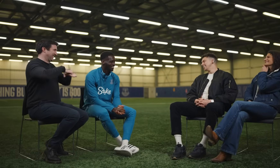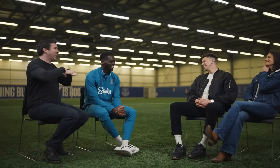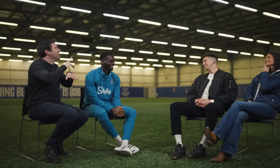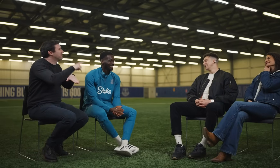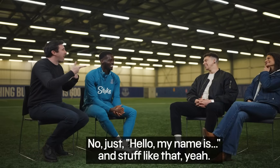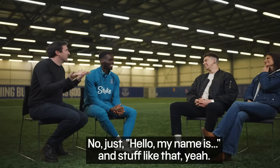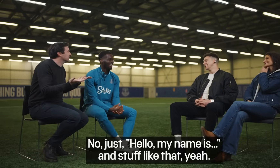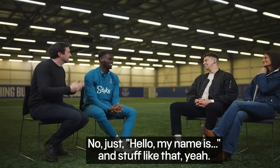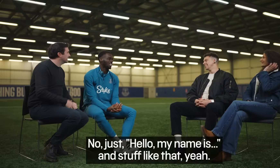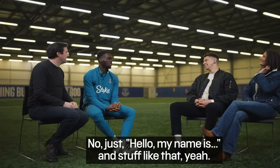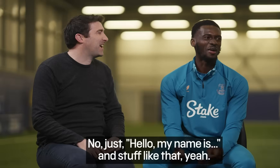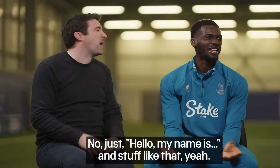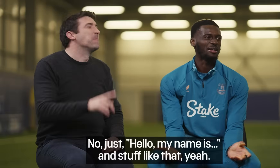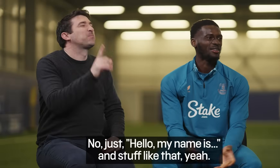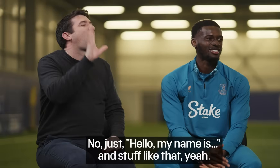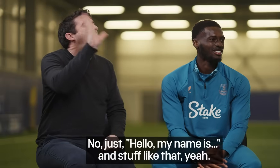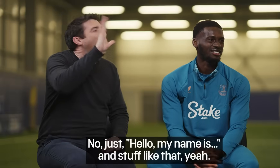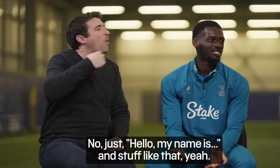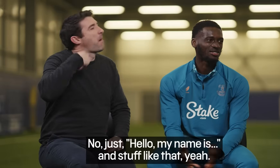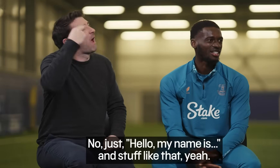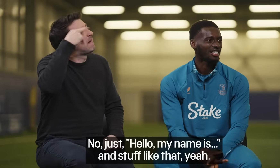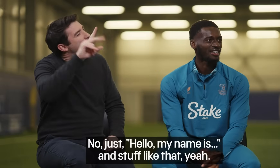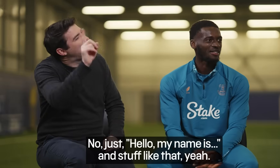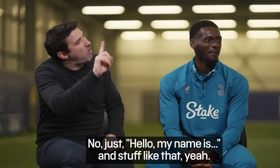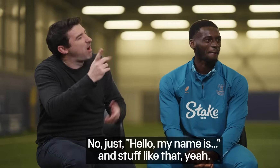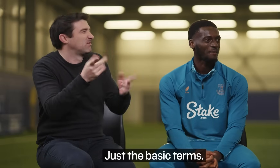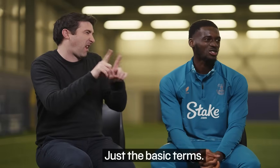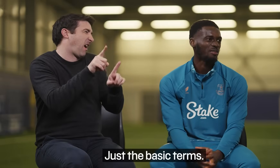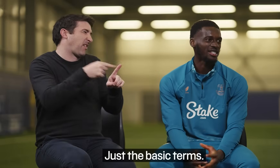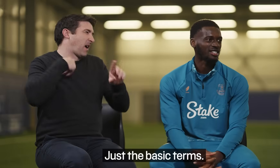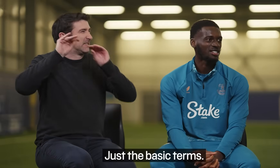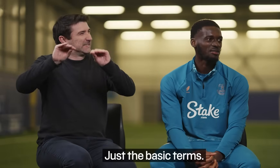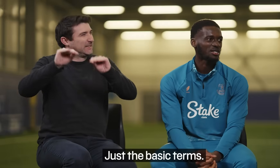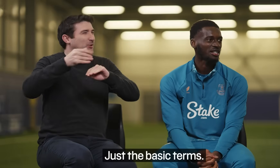Just hello, my name is, and stuff like that, yeah. Just the basic terms.